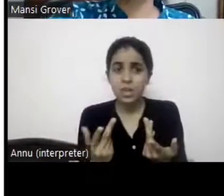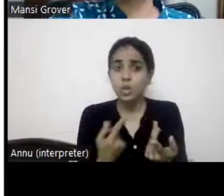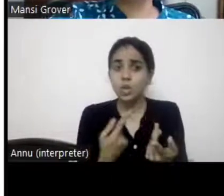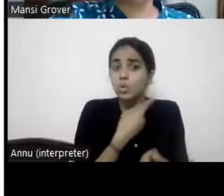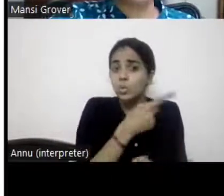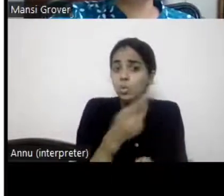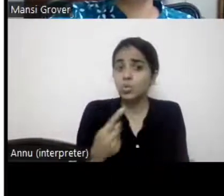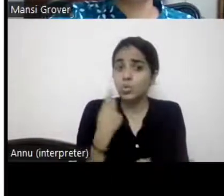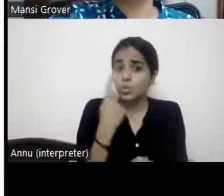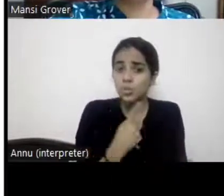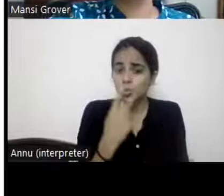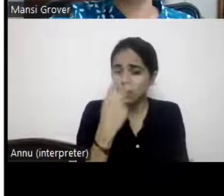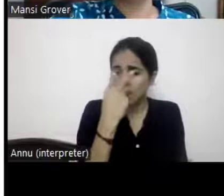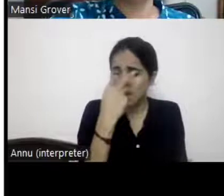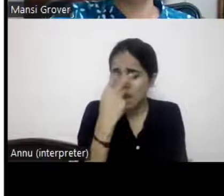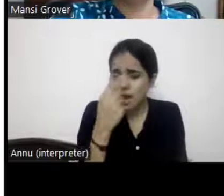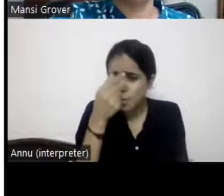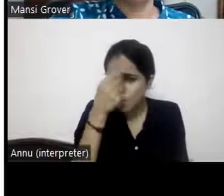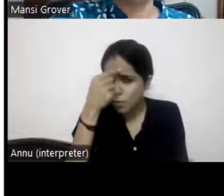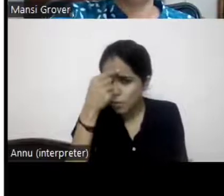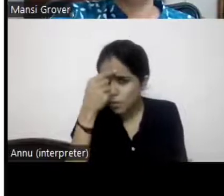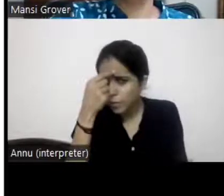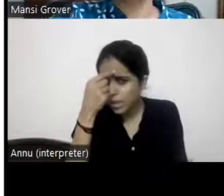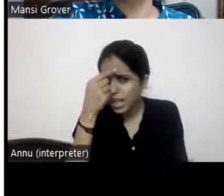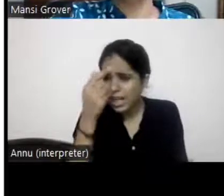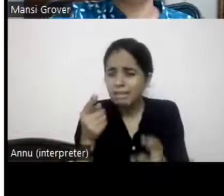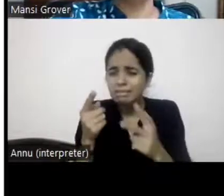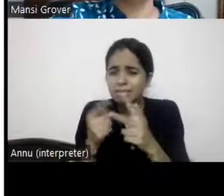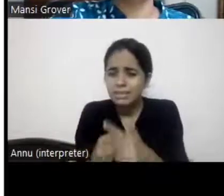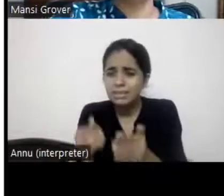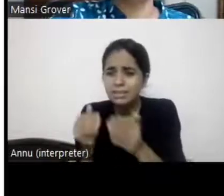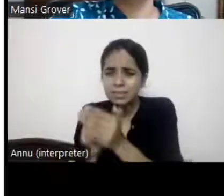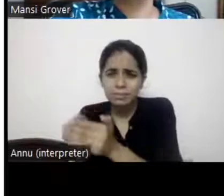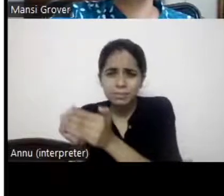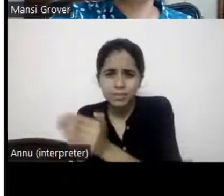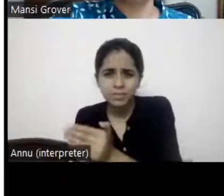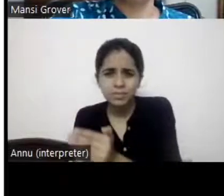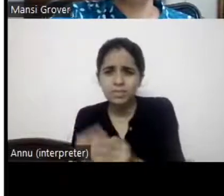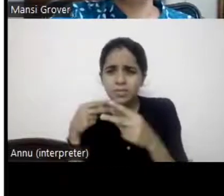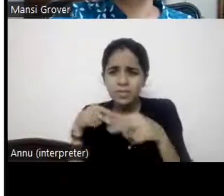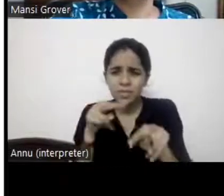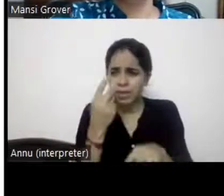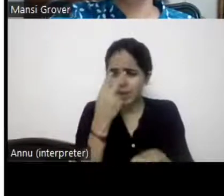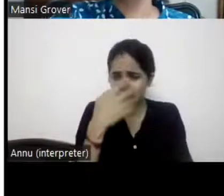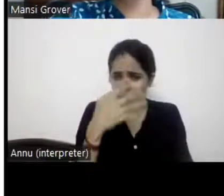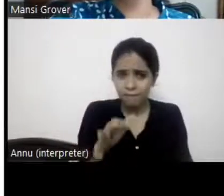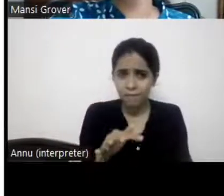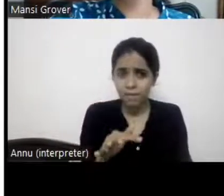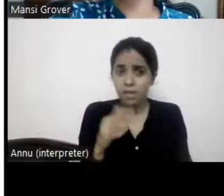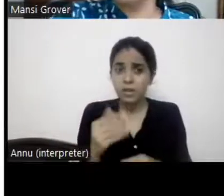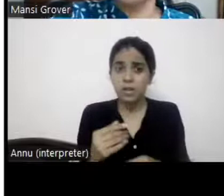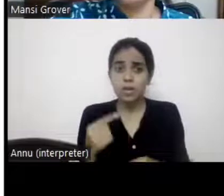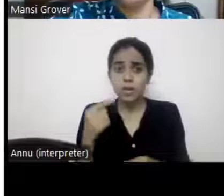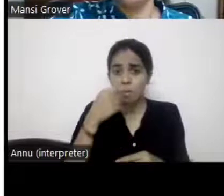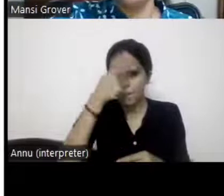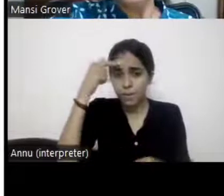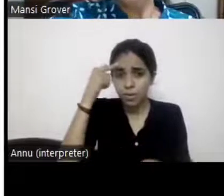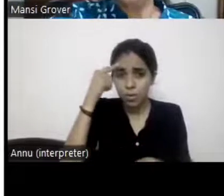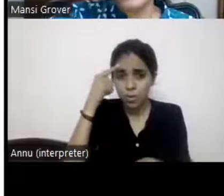a condition of eyesight are disturbed when they see blindness because they see that the other does